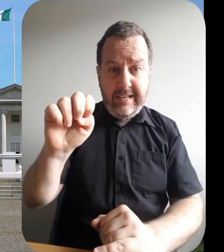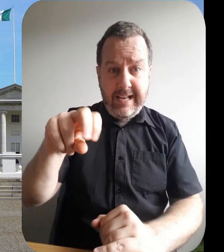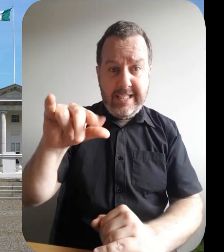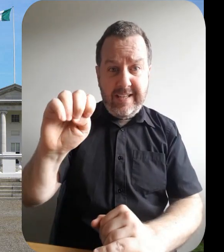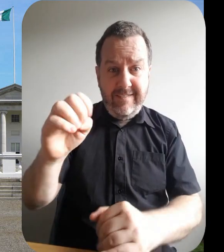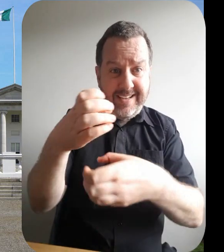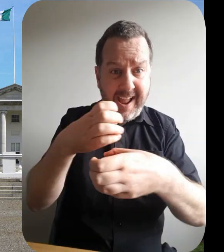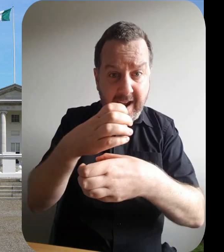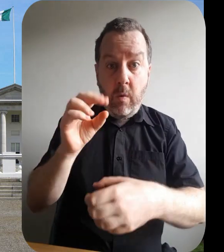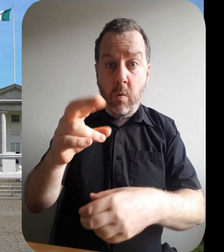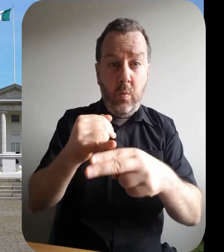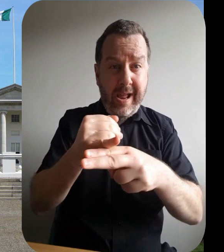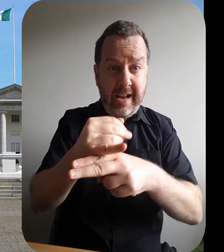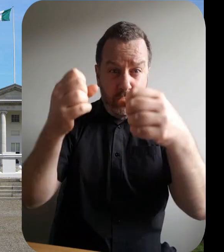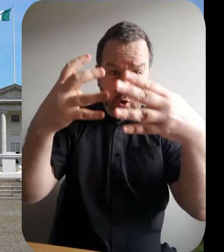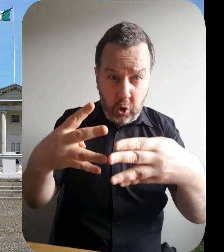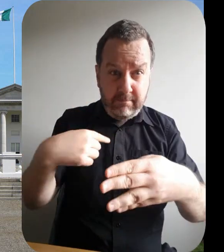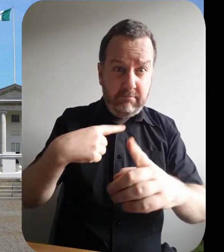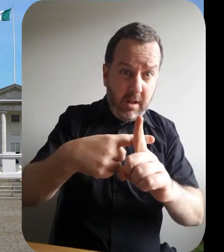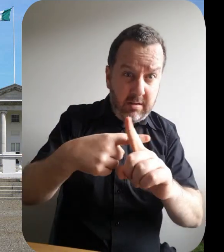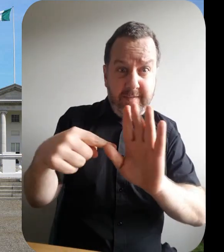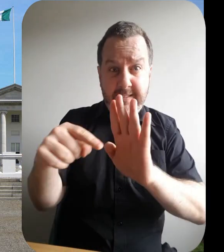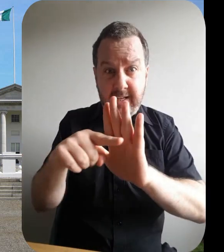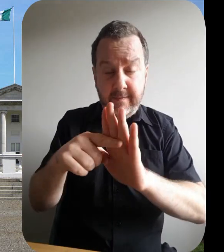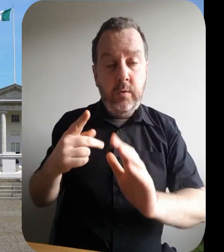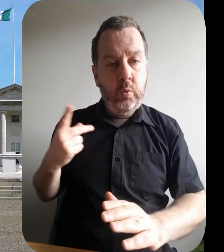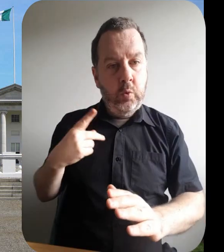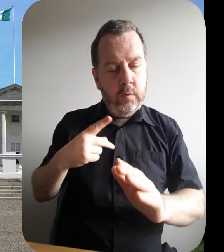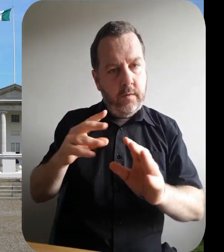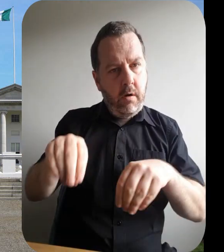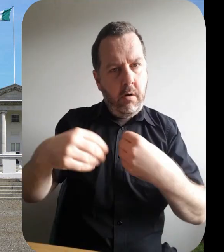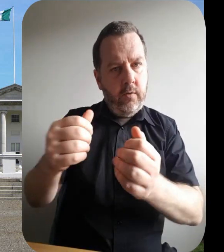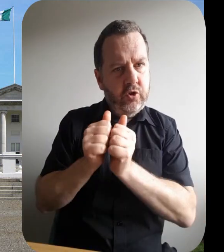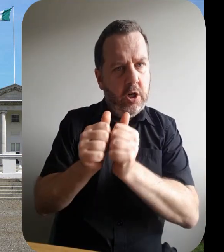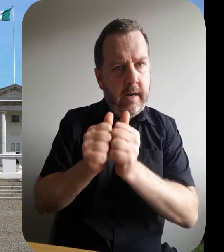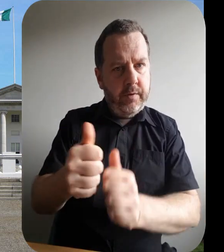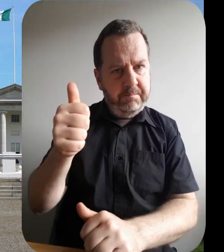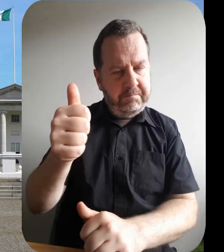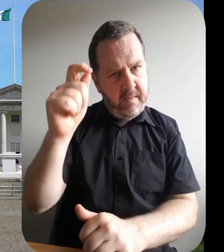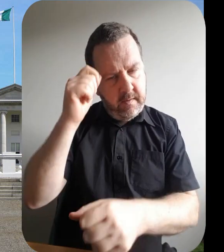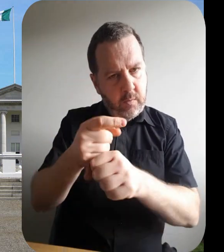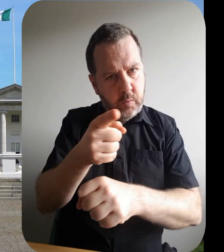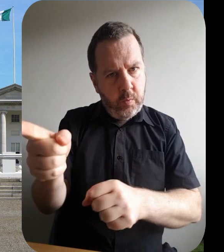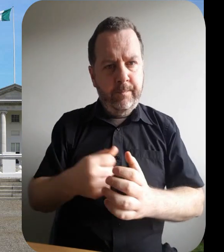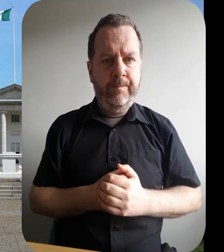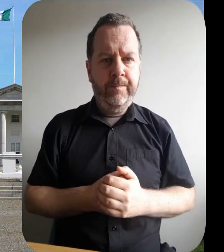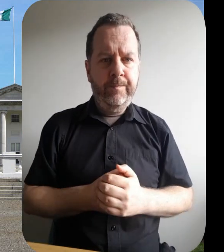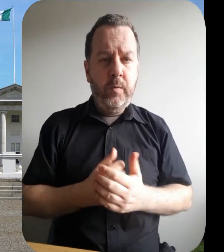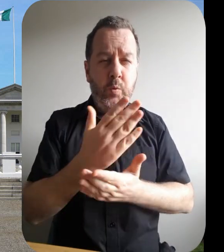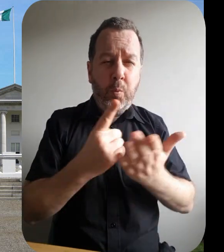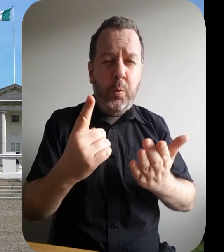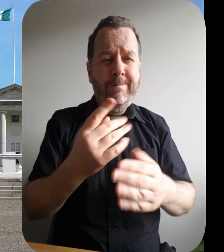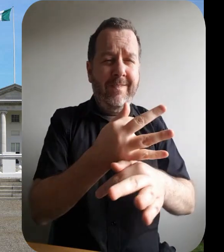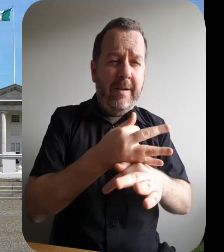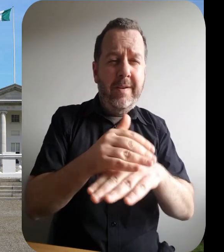are waiting for results of a test, we offer our solidarity. The pain of